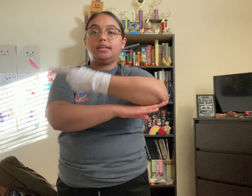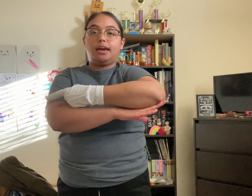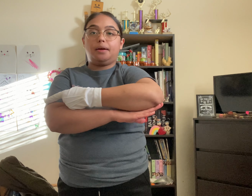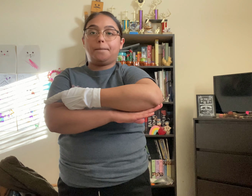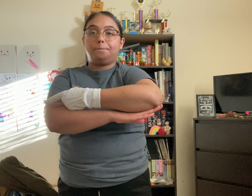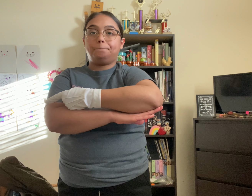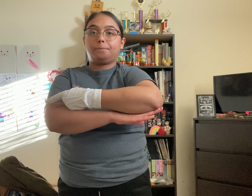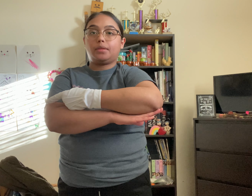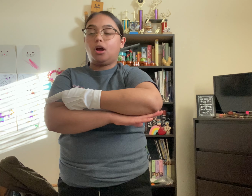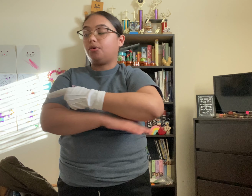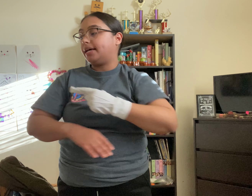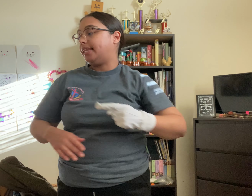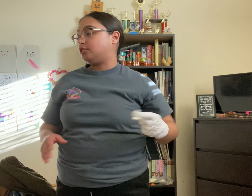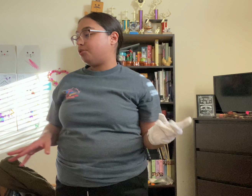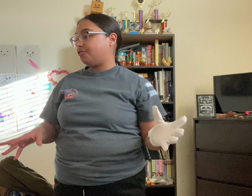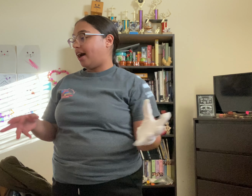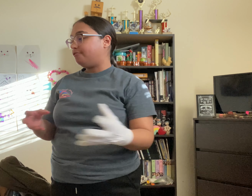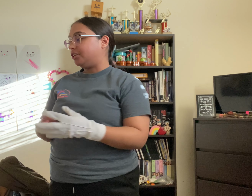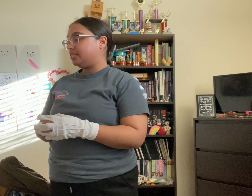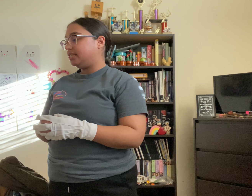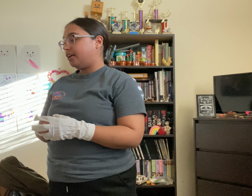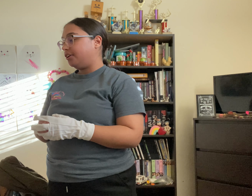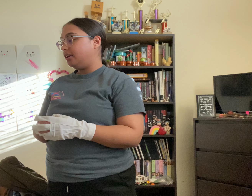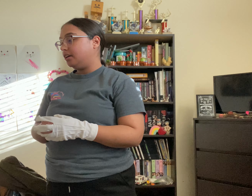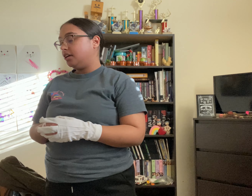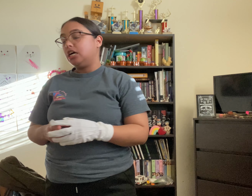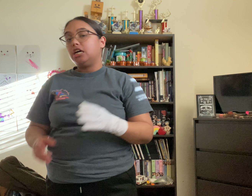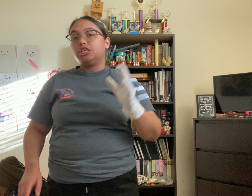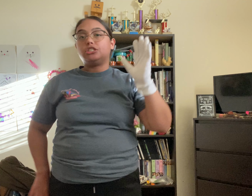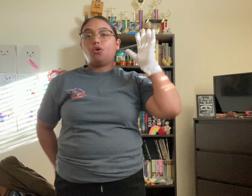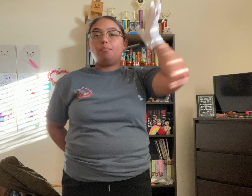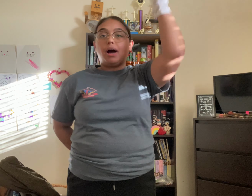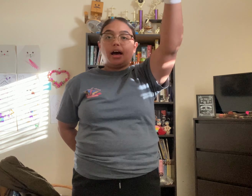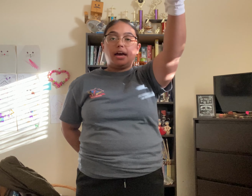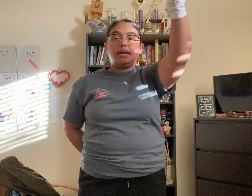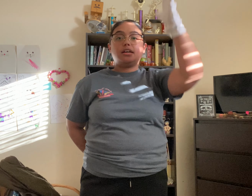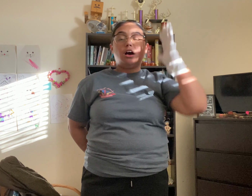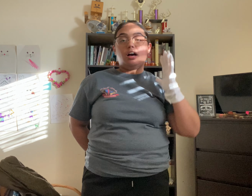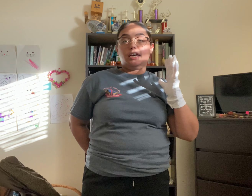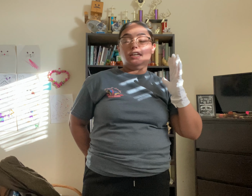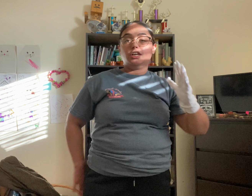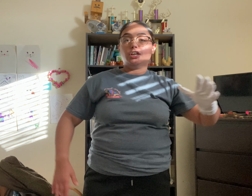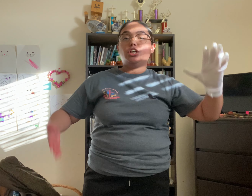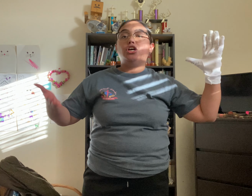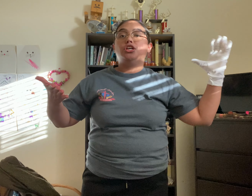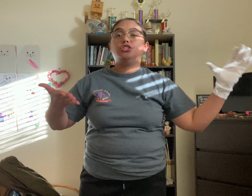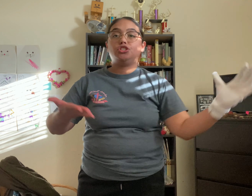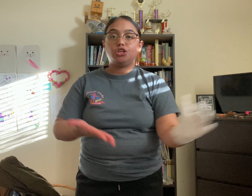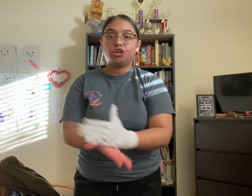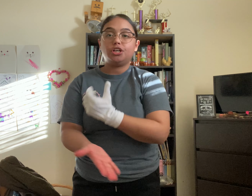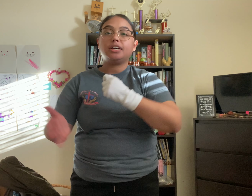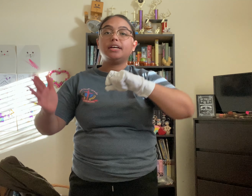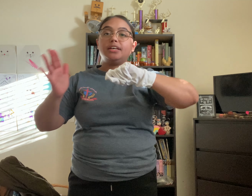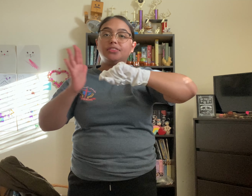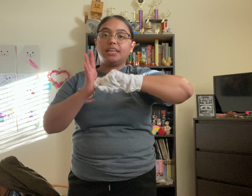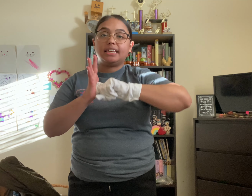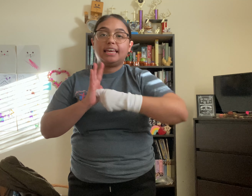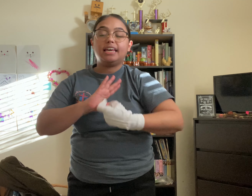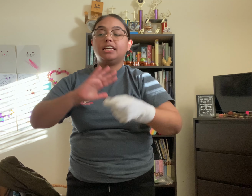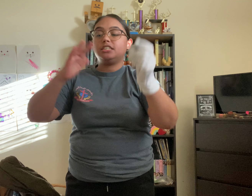day. All right, let's put that verse together. So my God took the keys